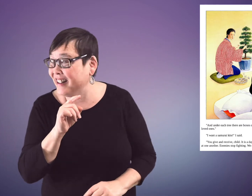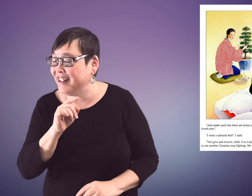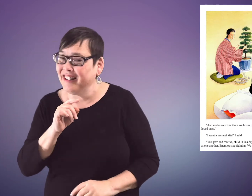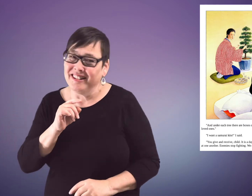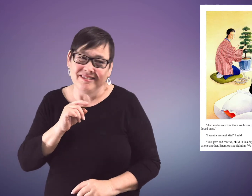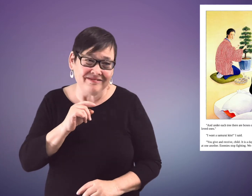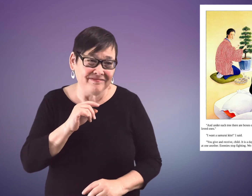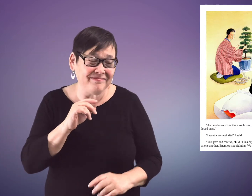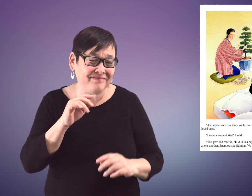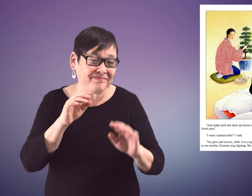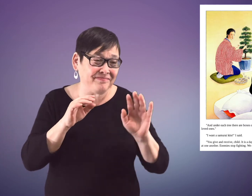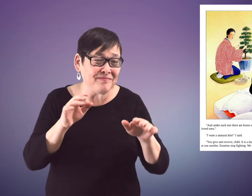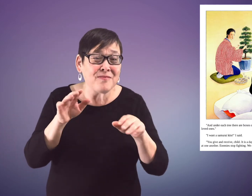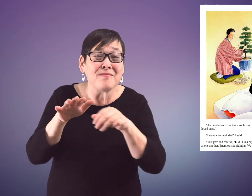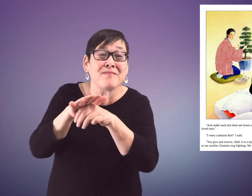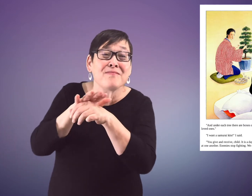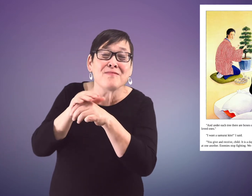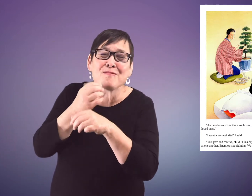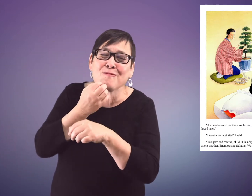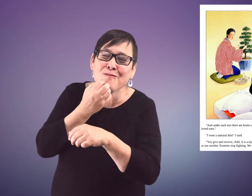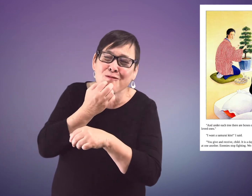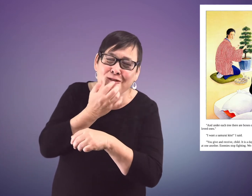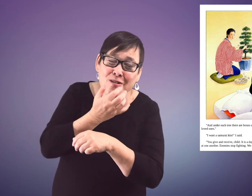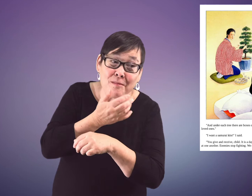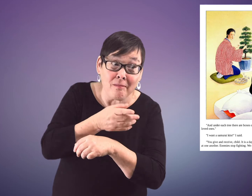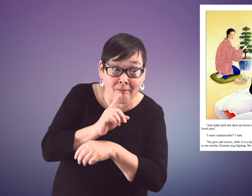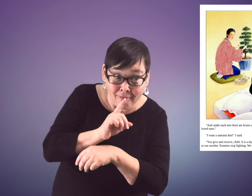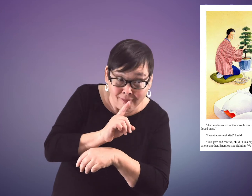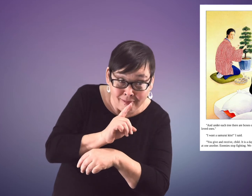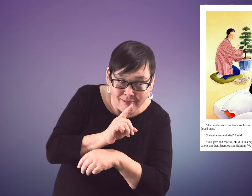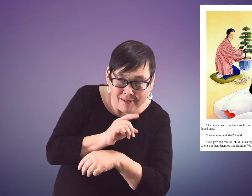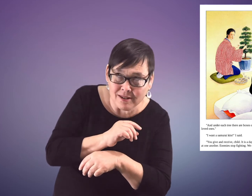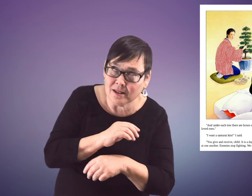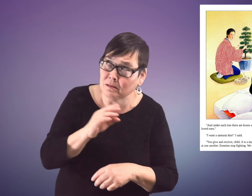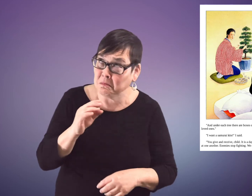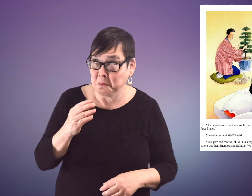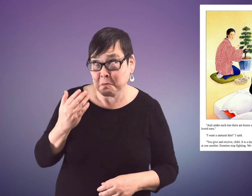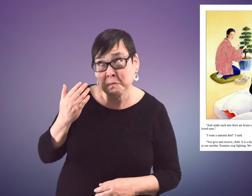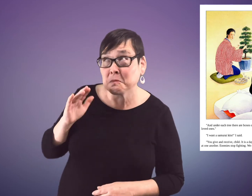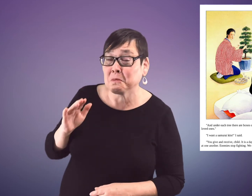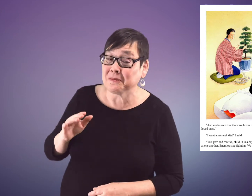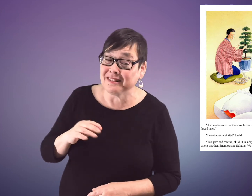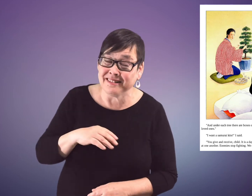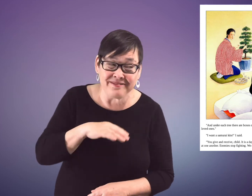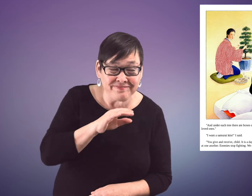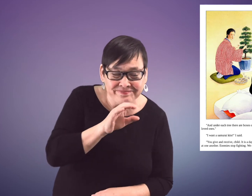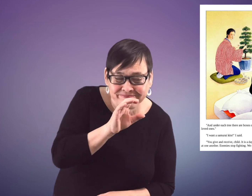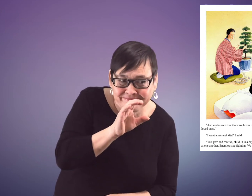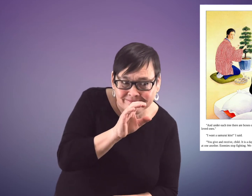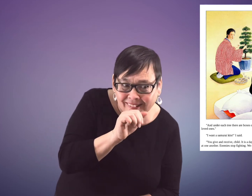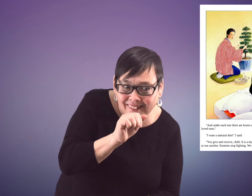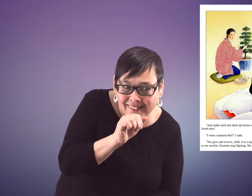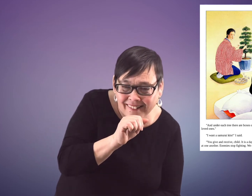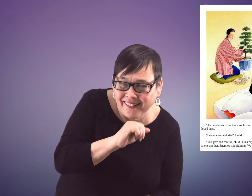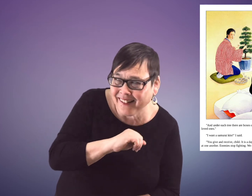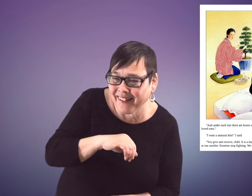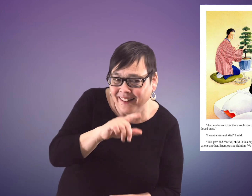away in another country long before I came here and met your father." "Where?" "A warm place called California,"